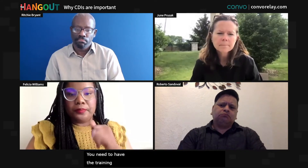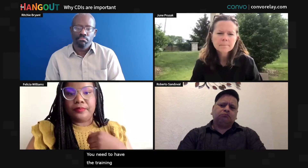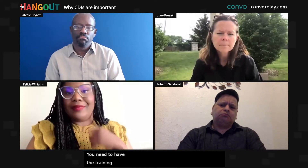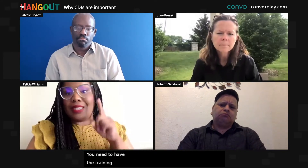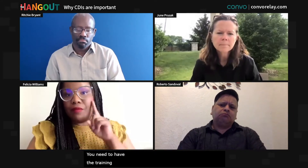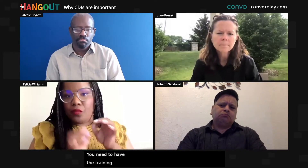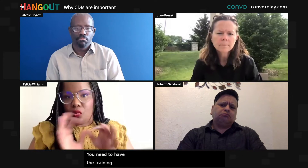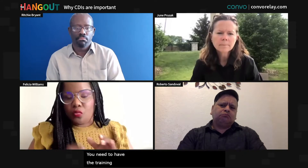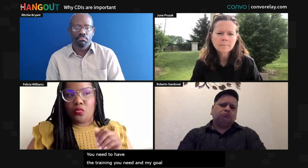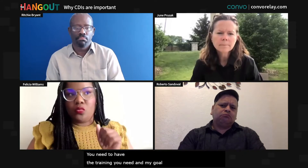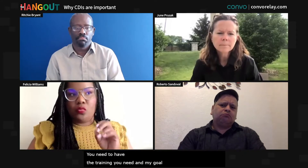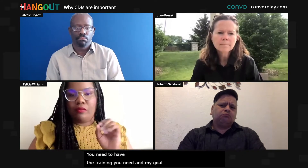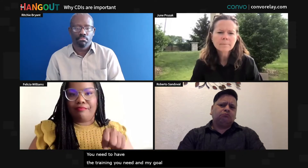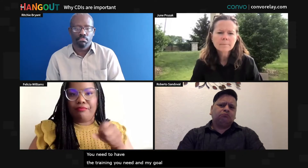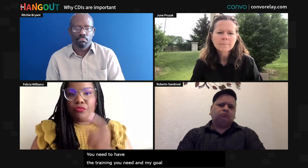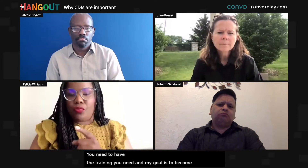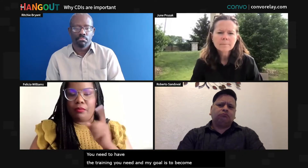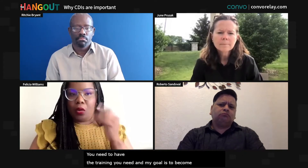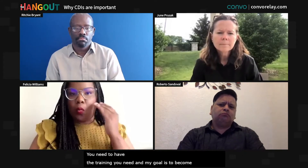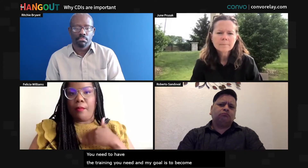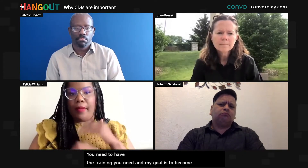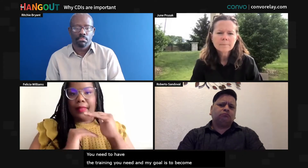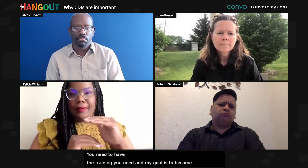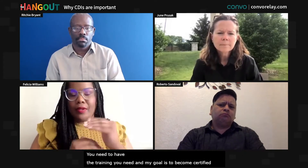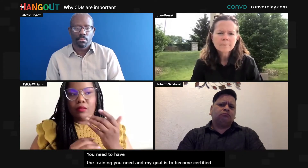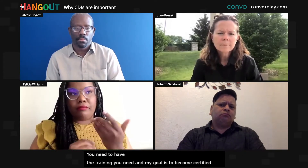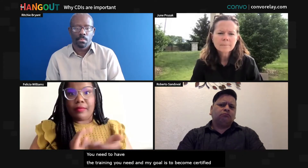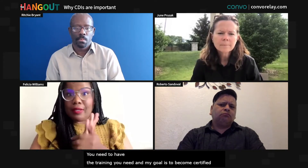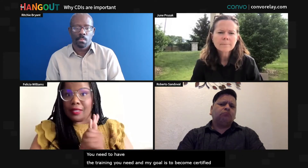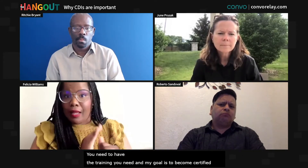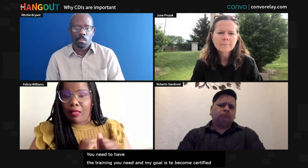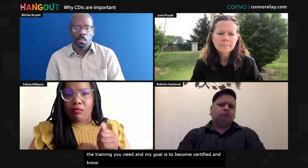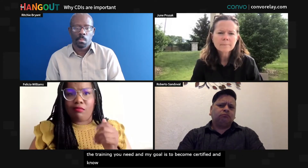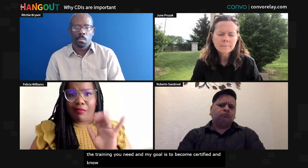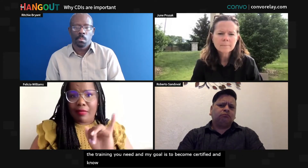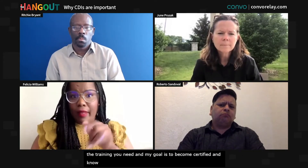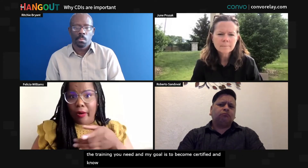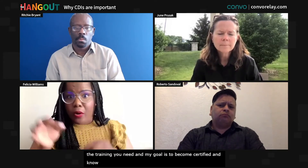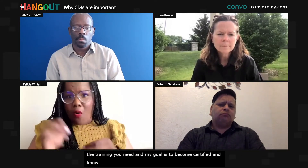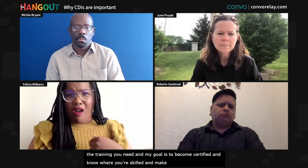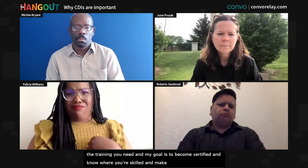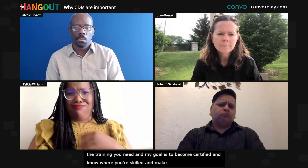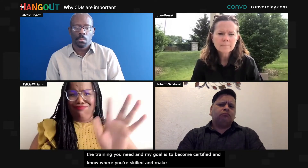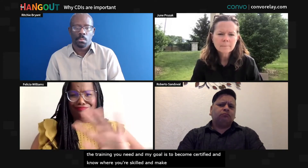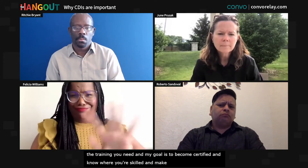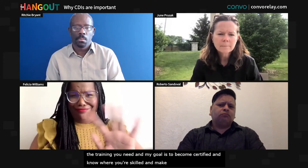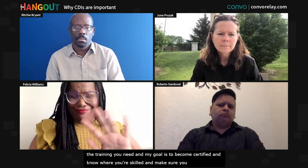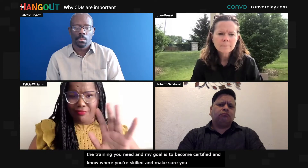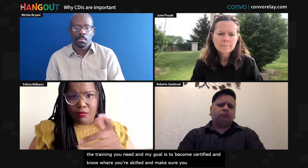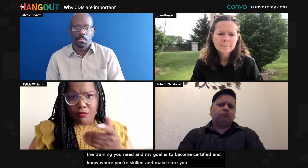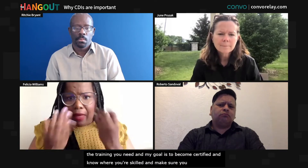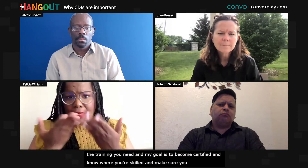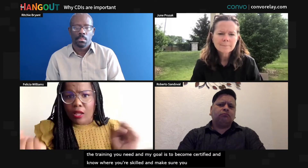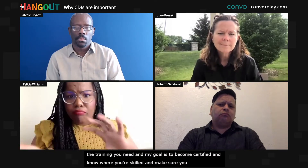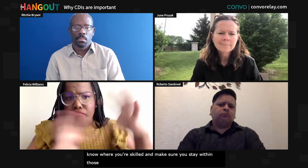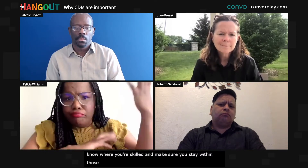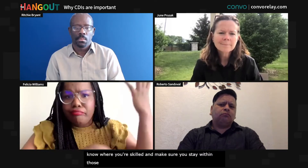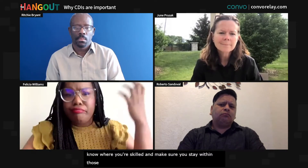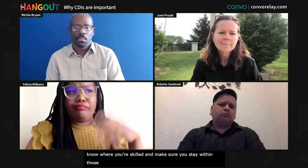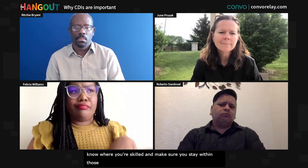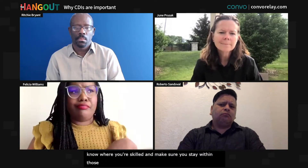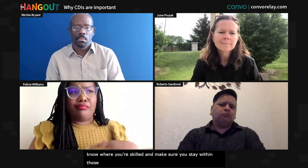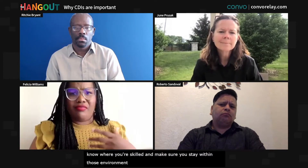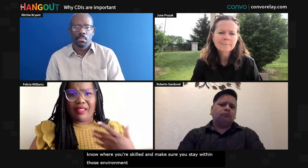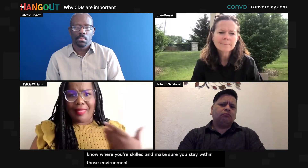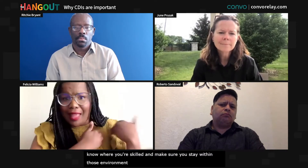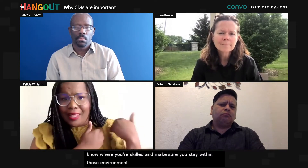you limit yourself within those environments. Felicia here. Yeah, same here. I'm a deaf interpreter. You don't, if I'm going to court, I want to